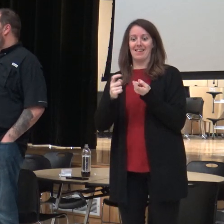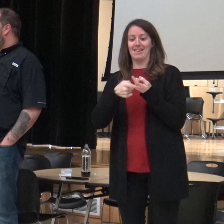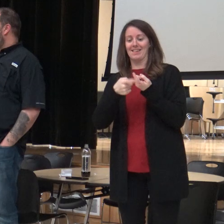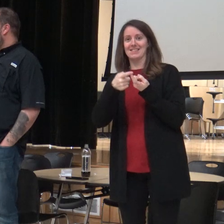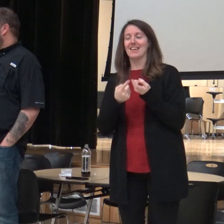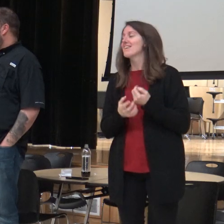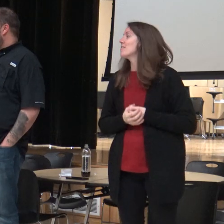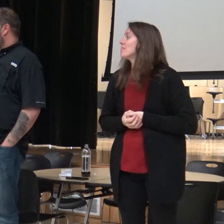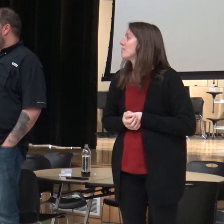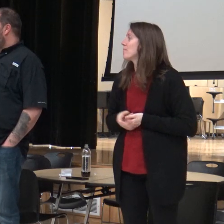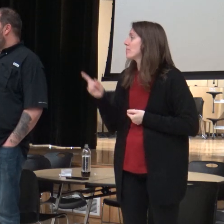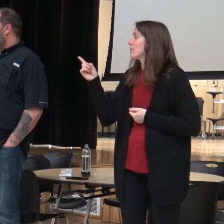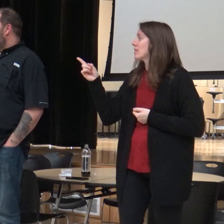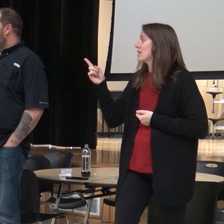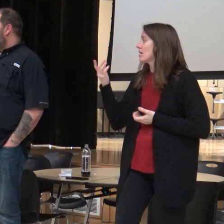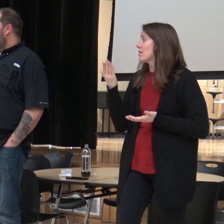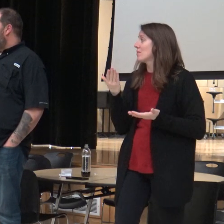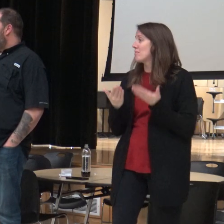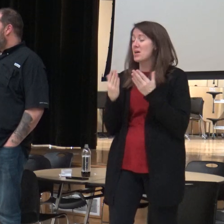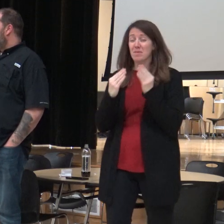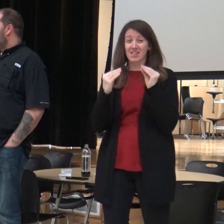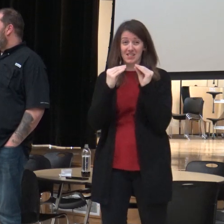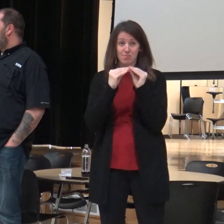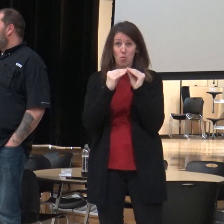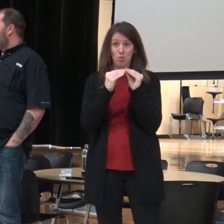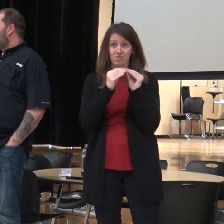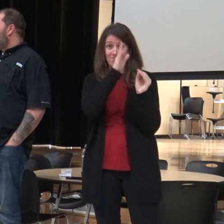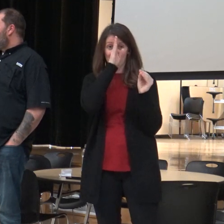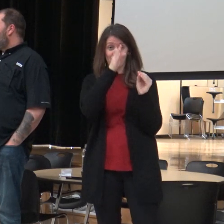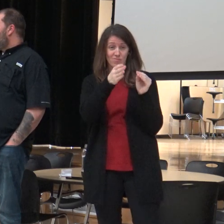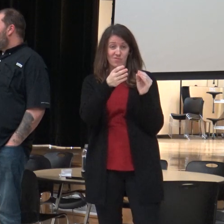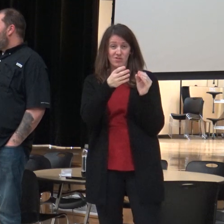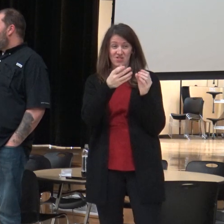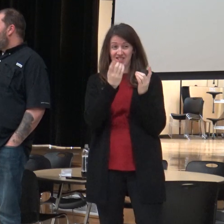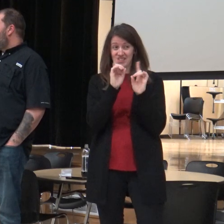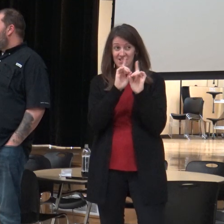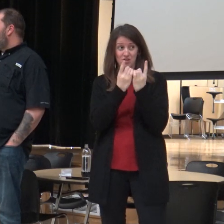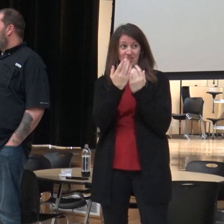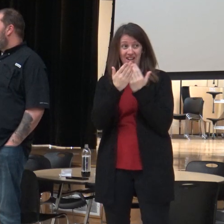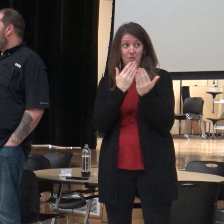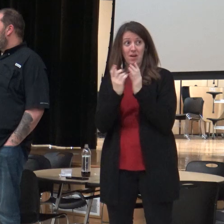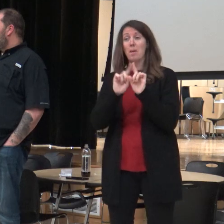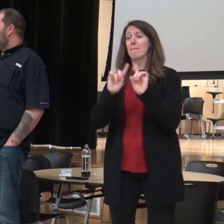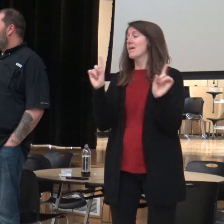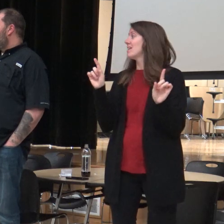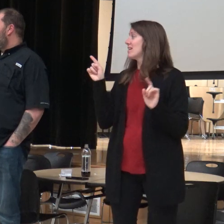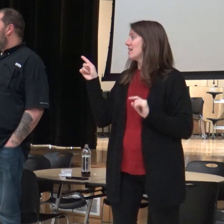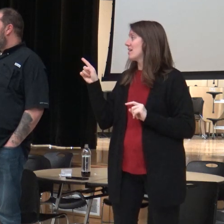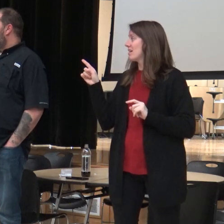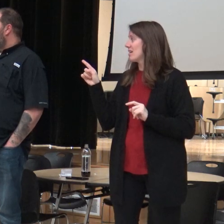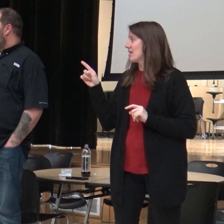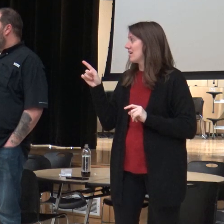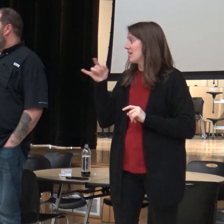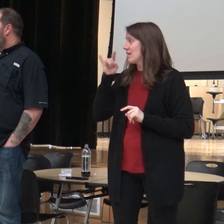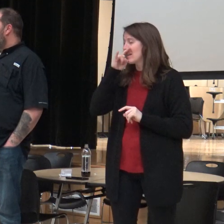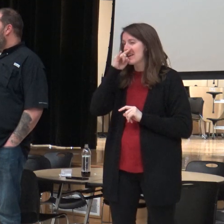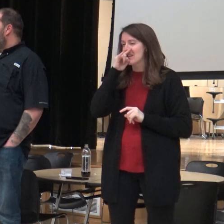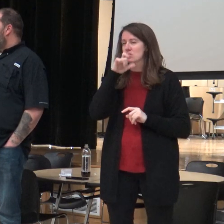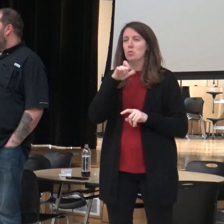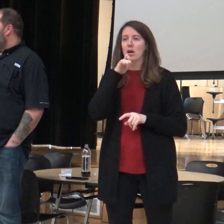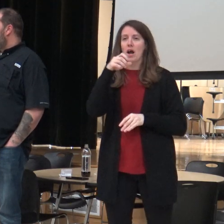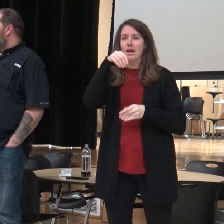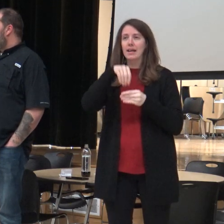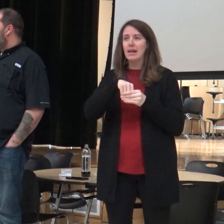go ahead. And actually, maybe it's geared more towards the district anyway. Okay. But the kids who aren't at that